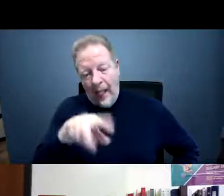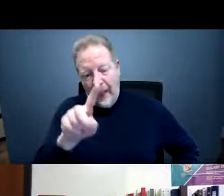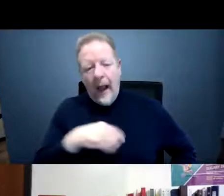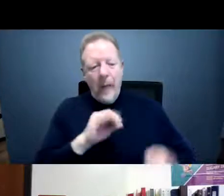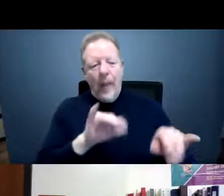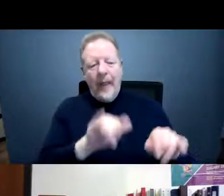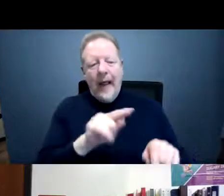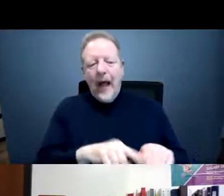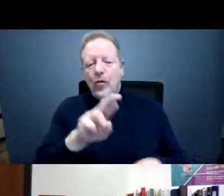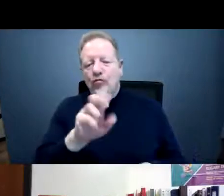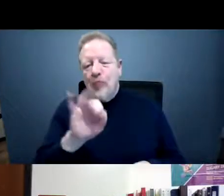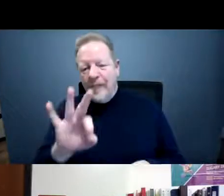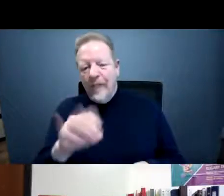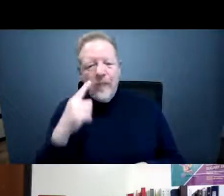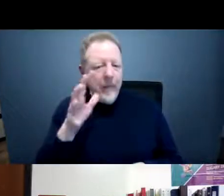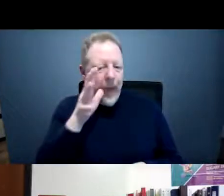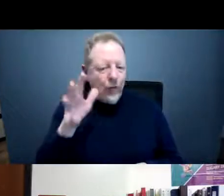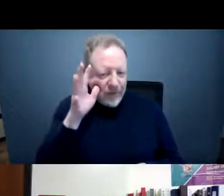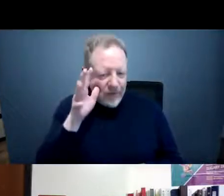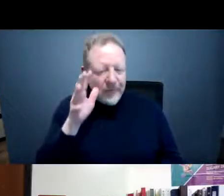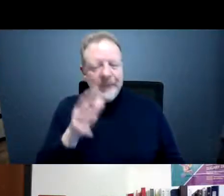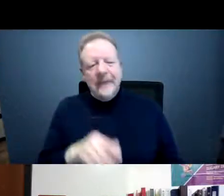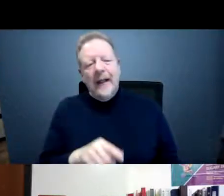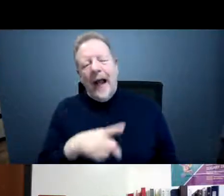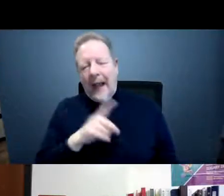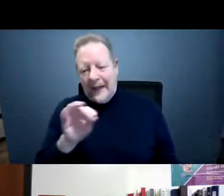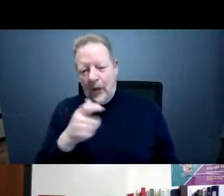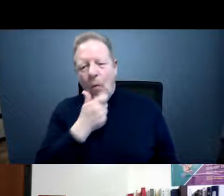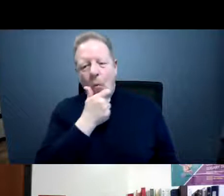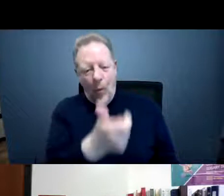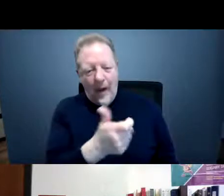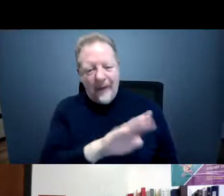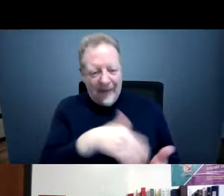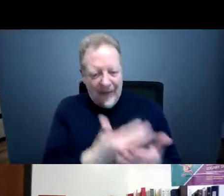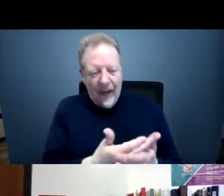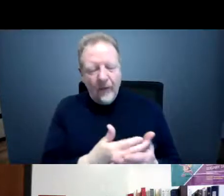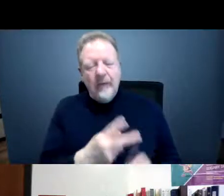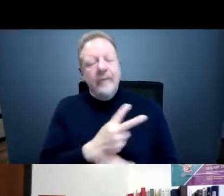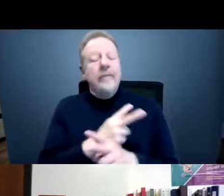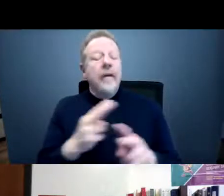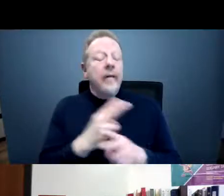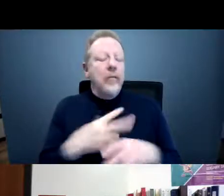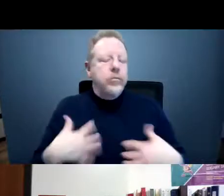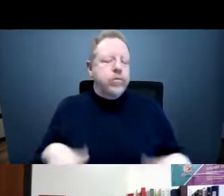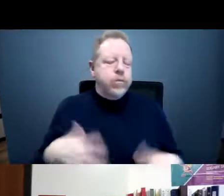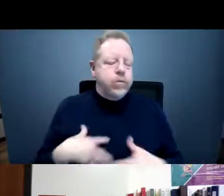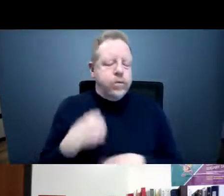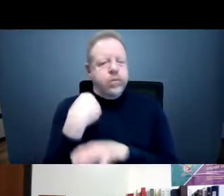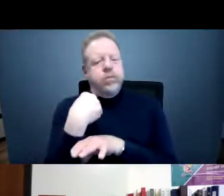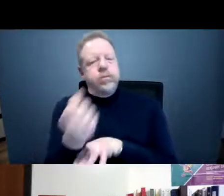for the parents. I did watch the entire thing, and it was very profound. And the highlight was